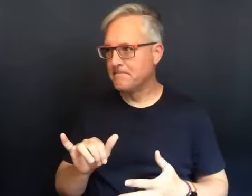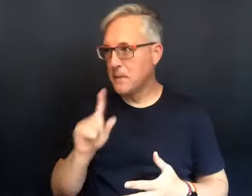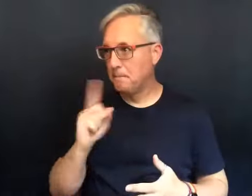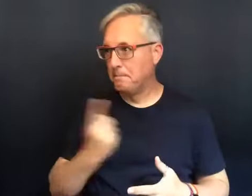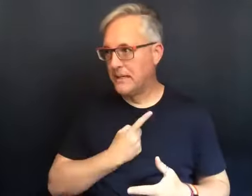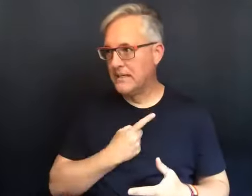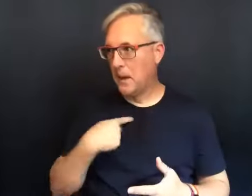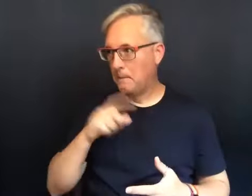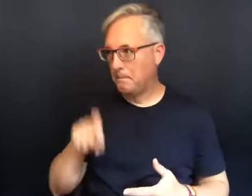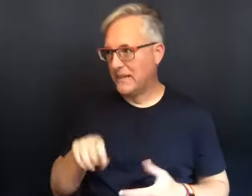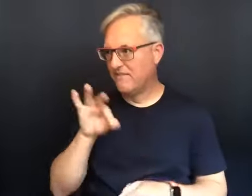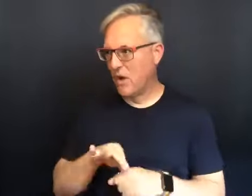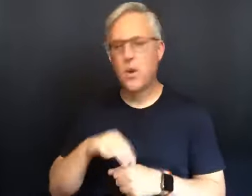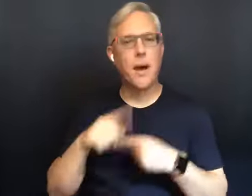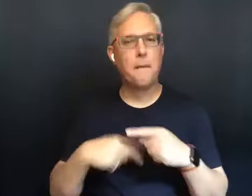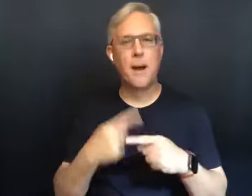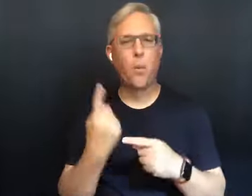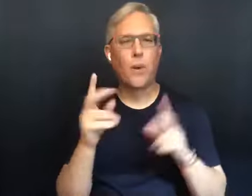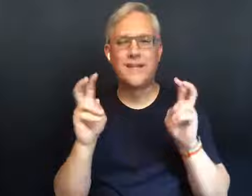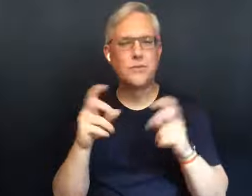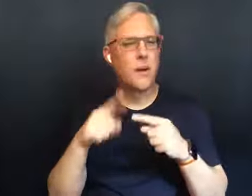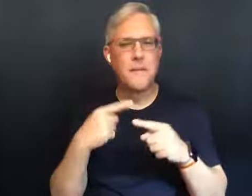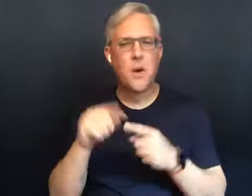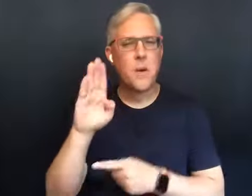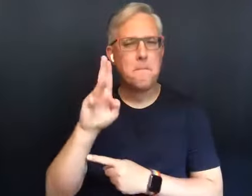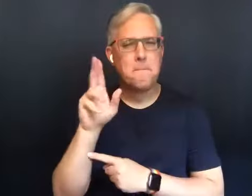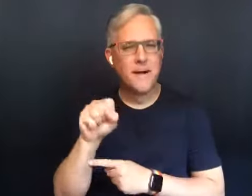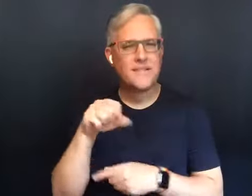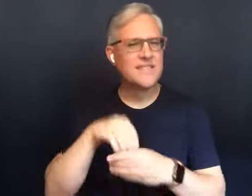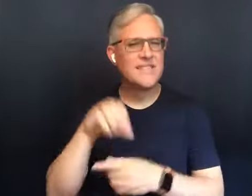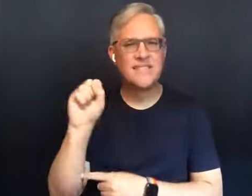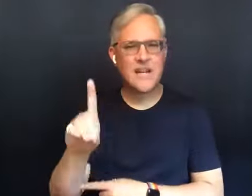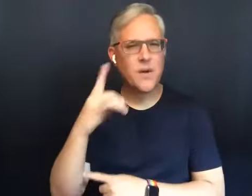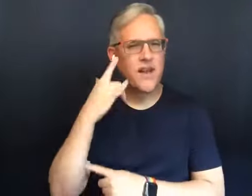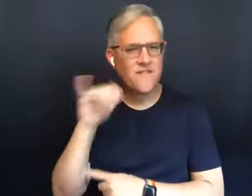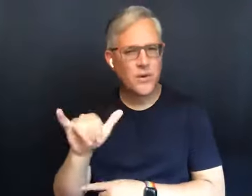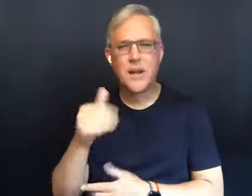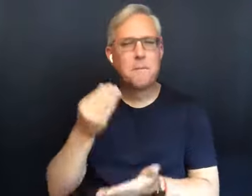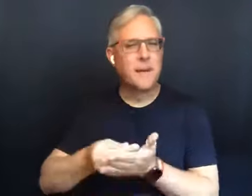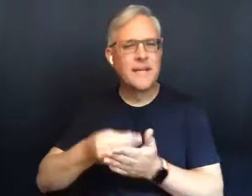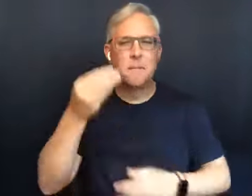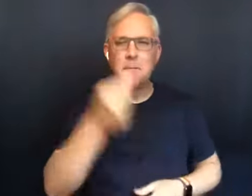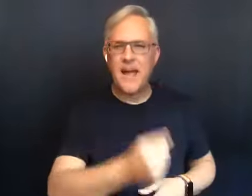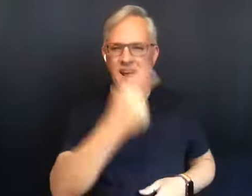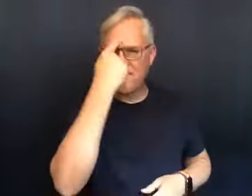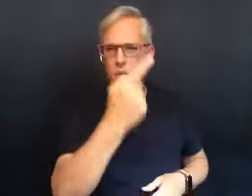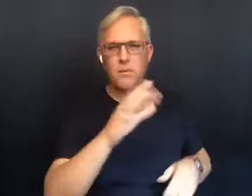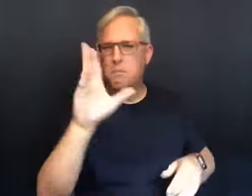He was put in a position where he was told to vote specifically one way about a little issue about